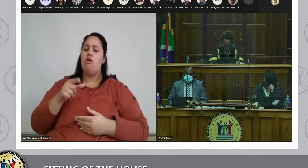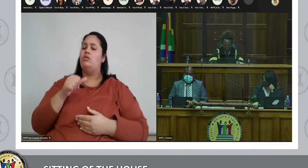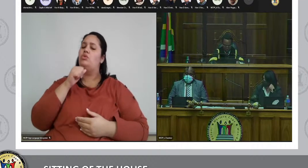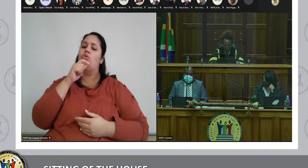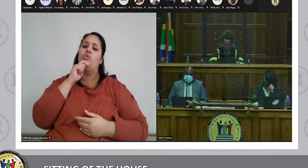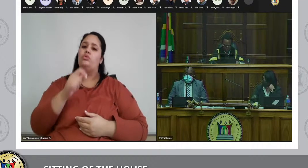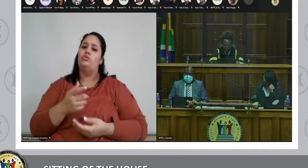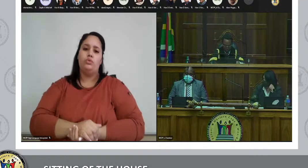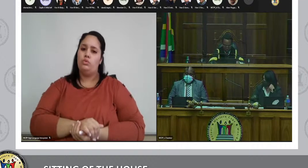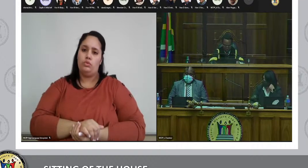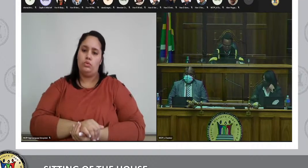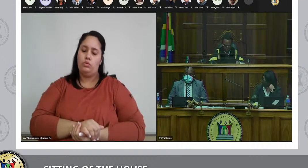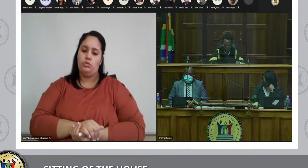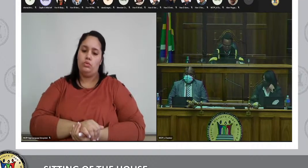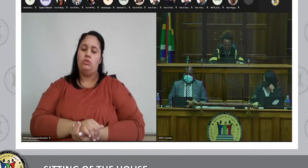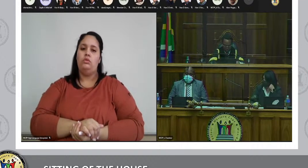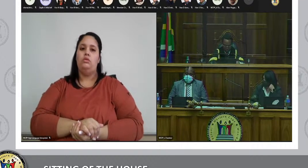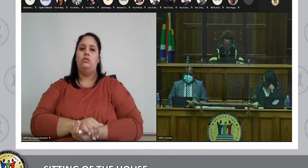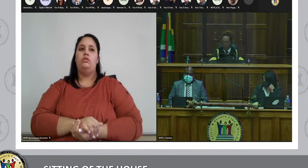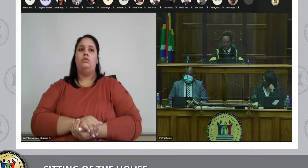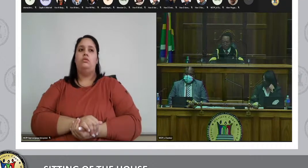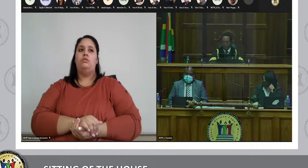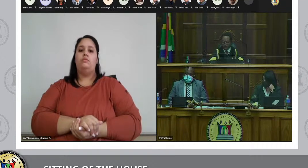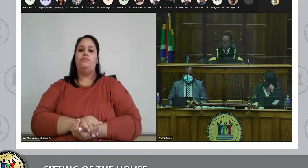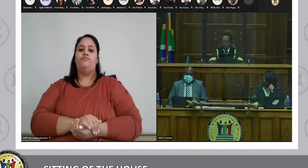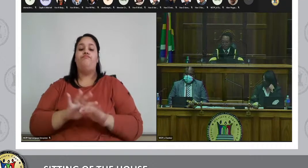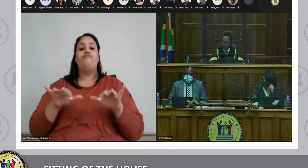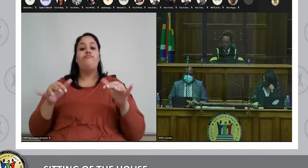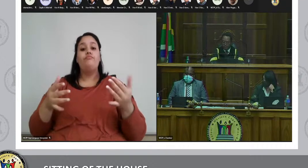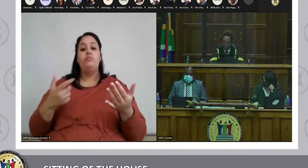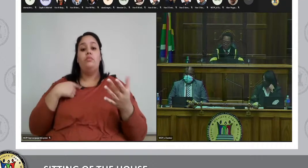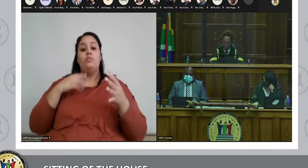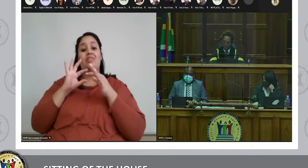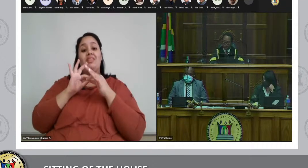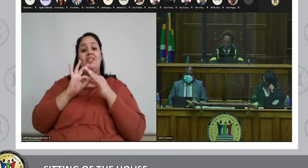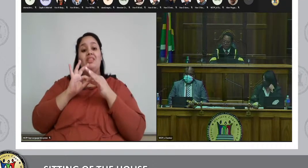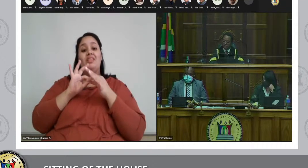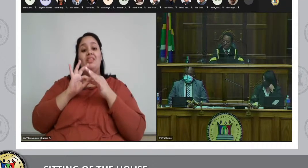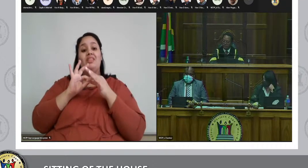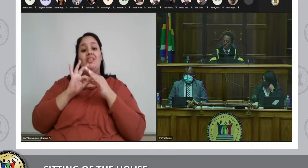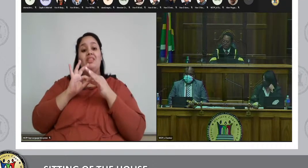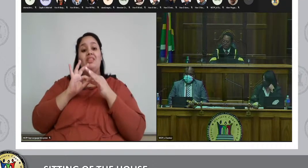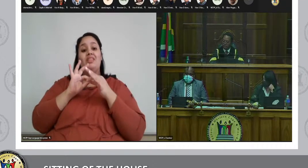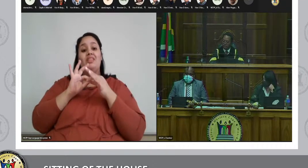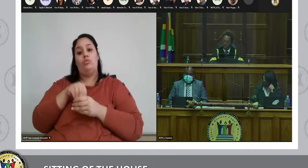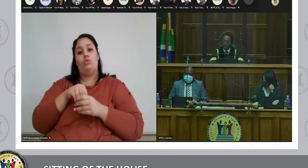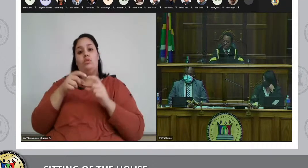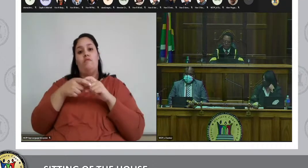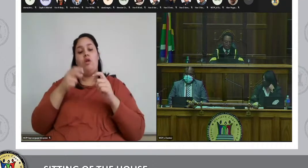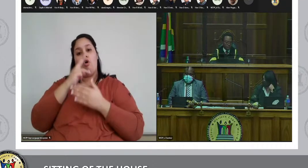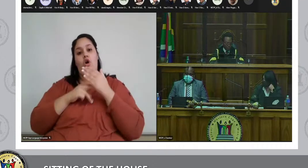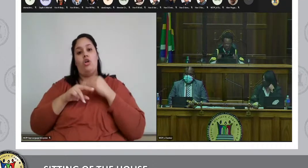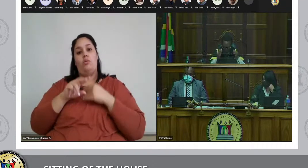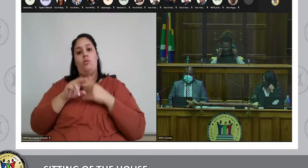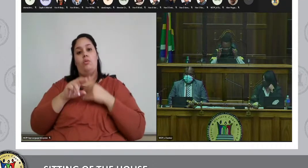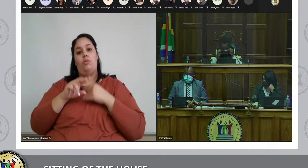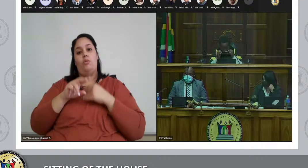true. Speaker, then with regards to the input made by Honourable van der